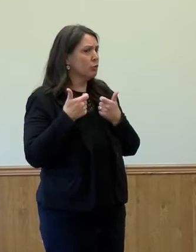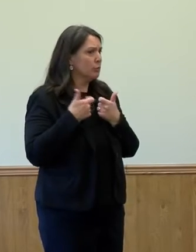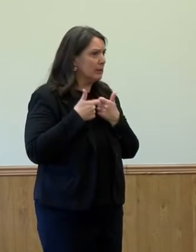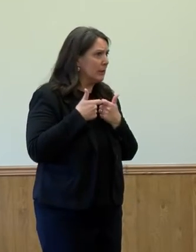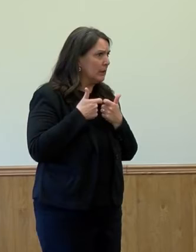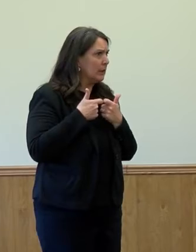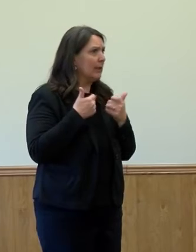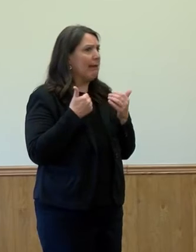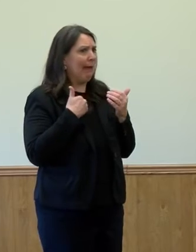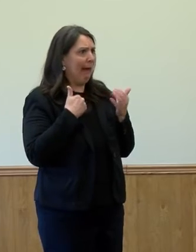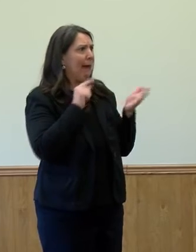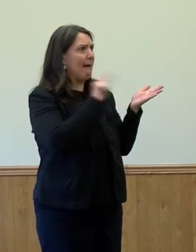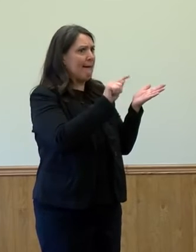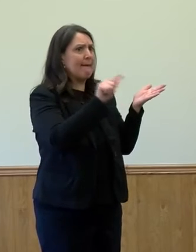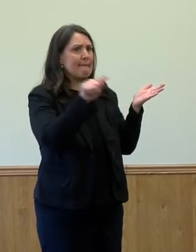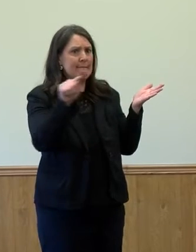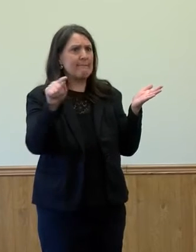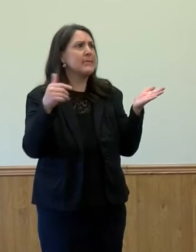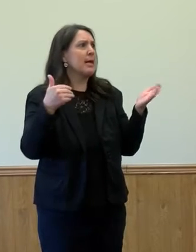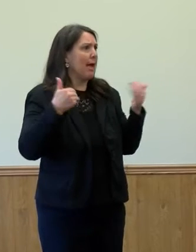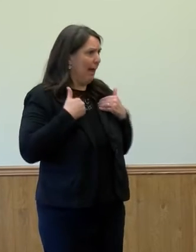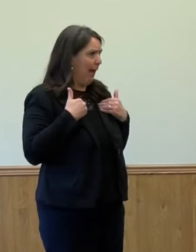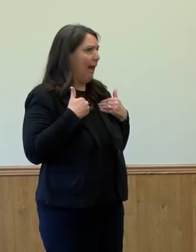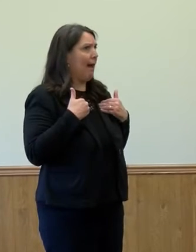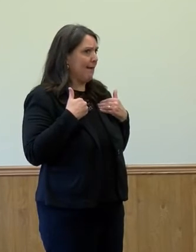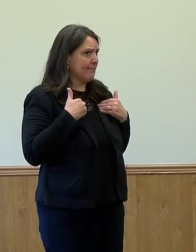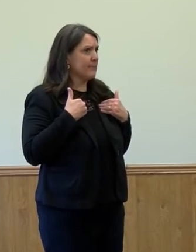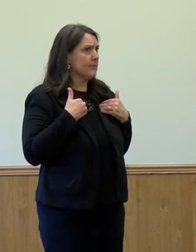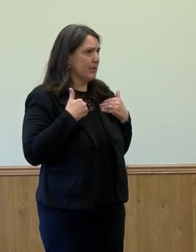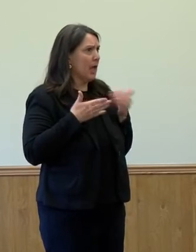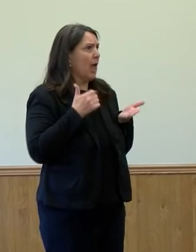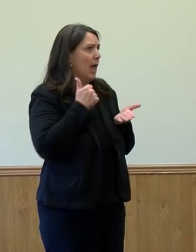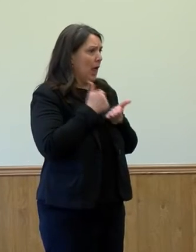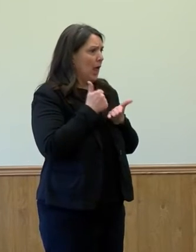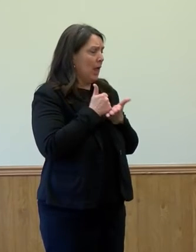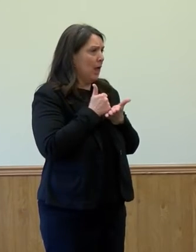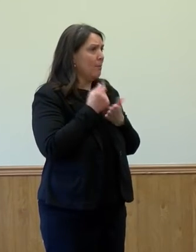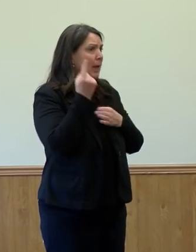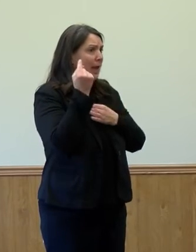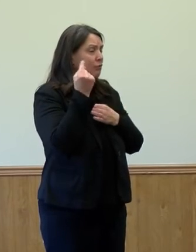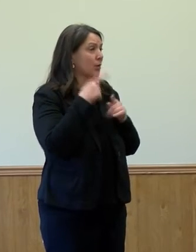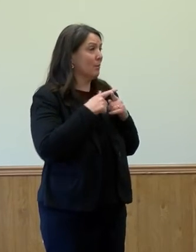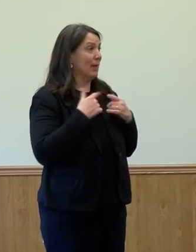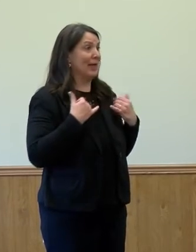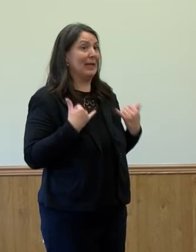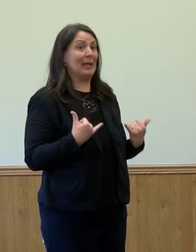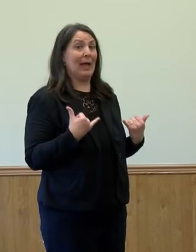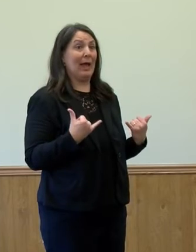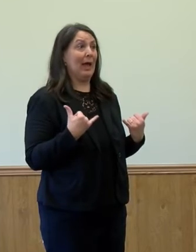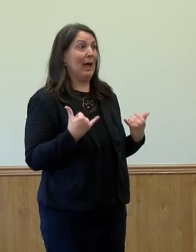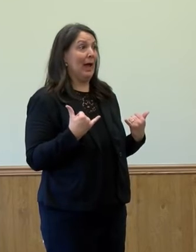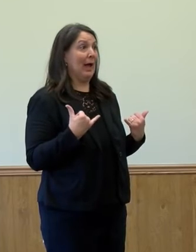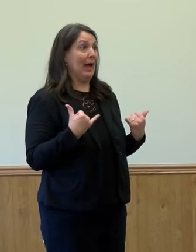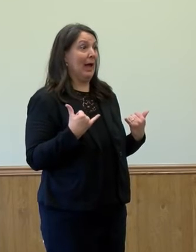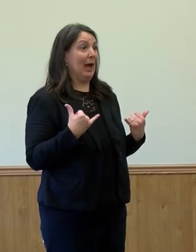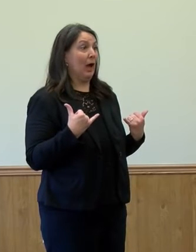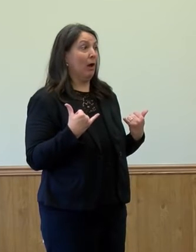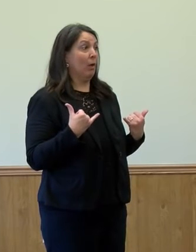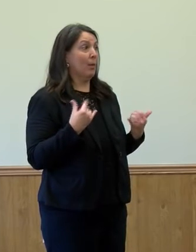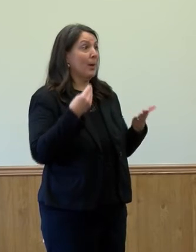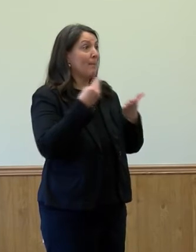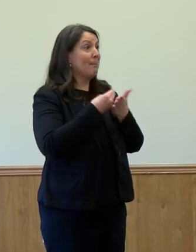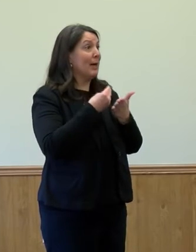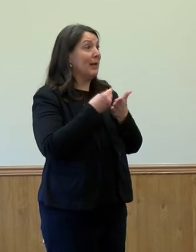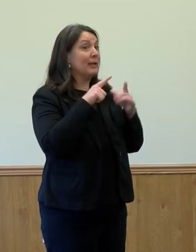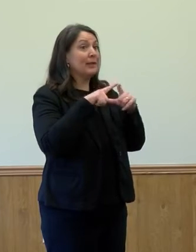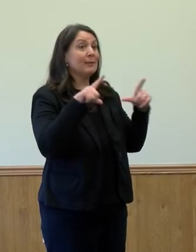whole counter to help people out. And that was good, but now the checks have ceased. People want the